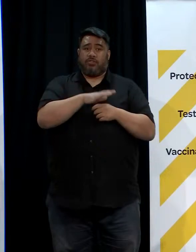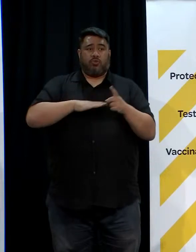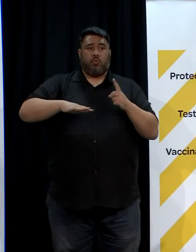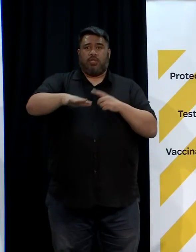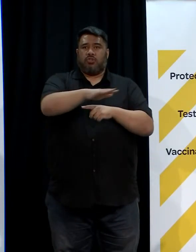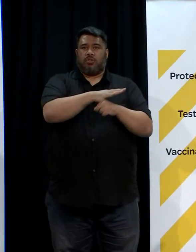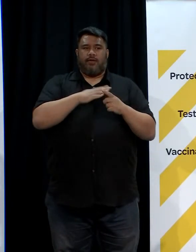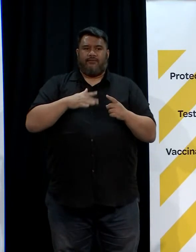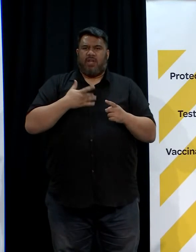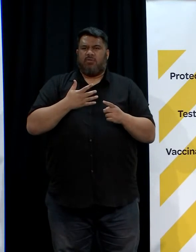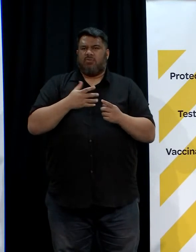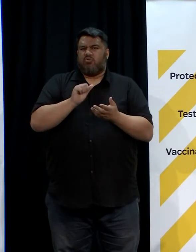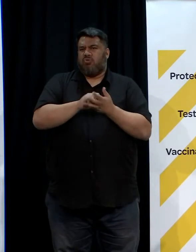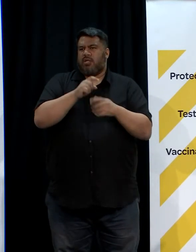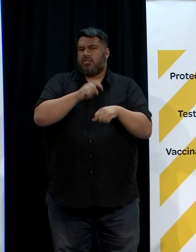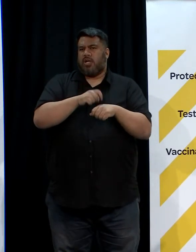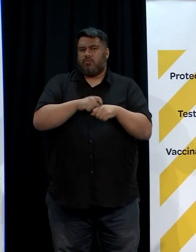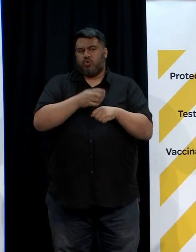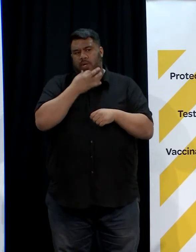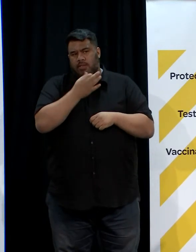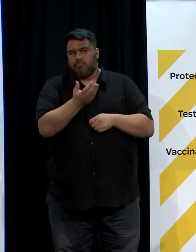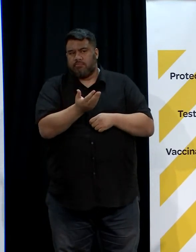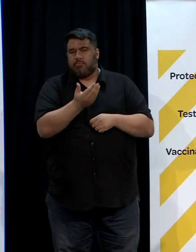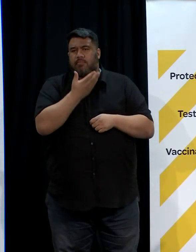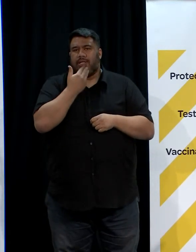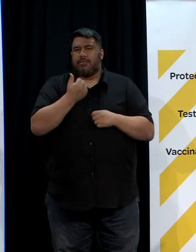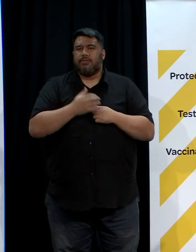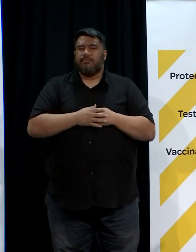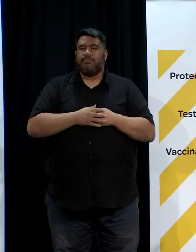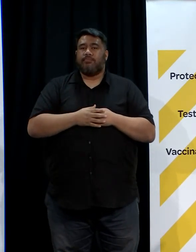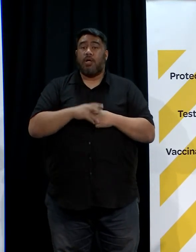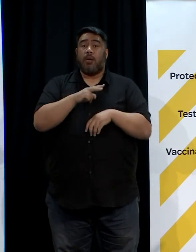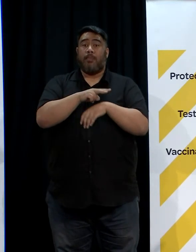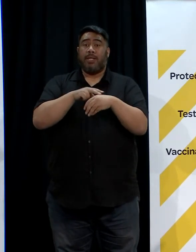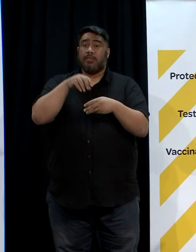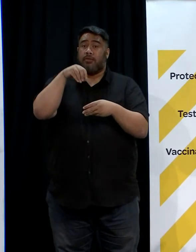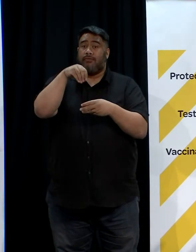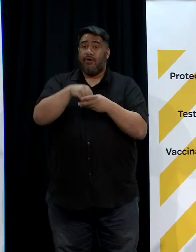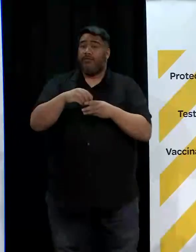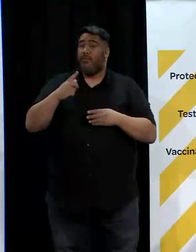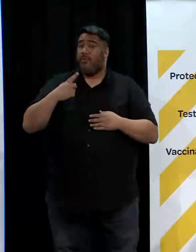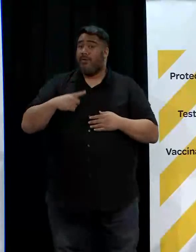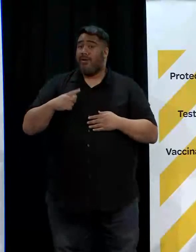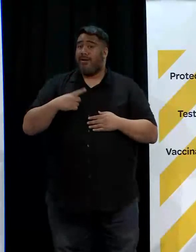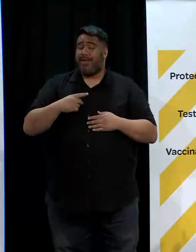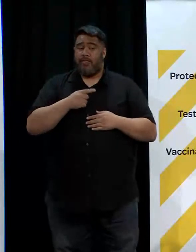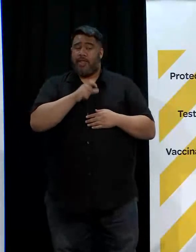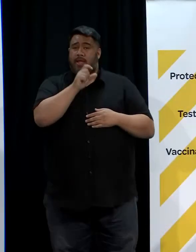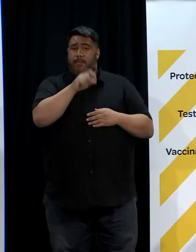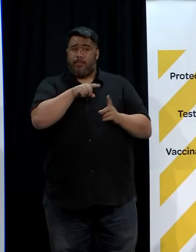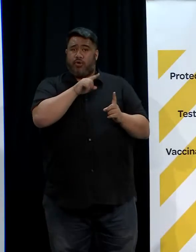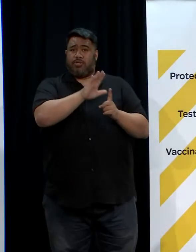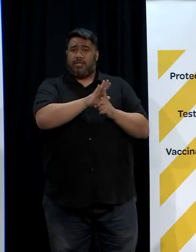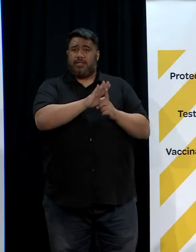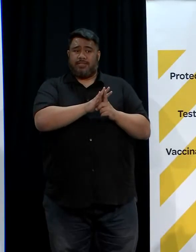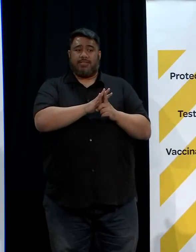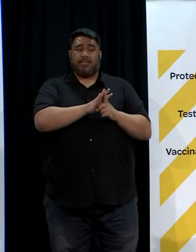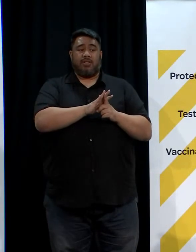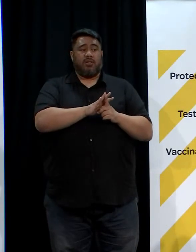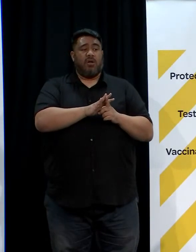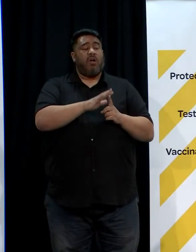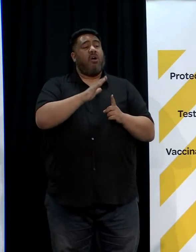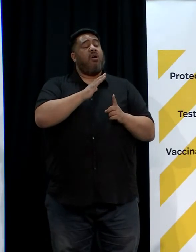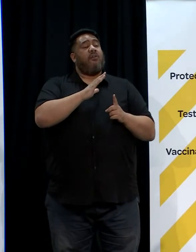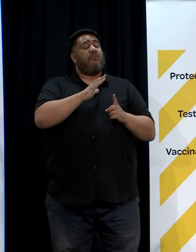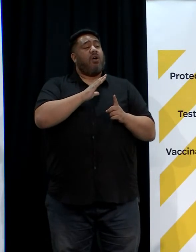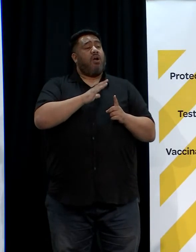situation, and it was appropriately done. And the police involvement was because the person had self-discharged and the